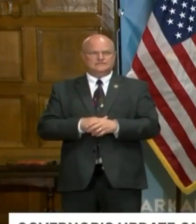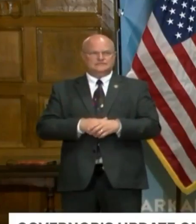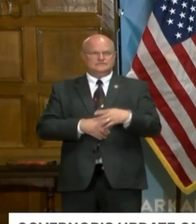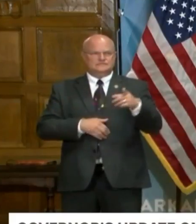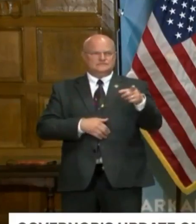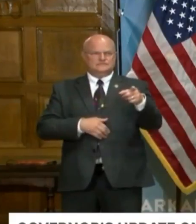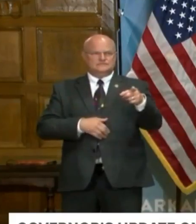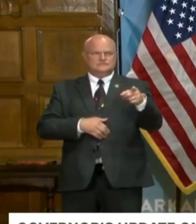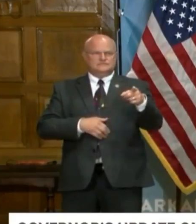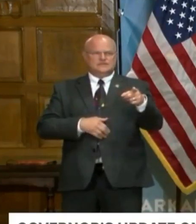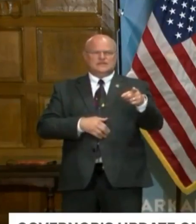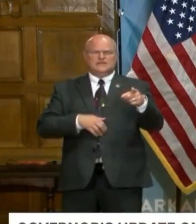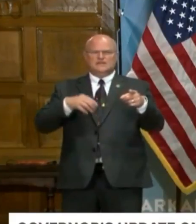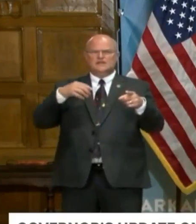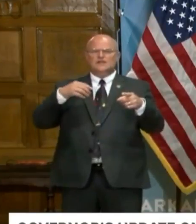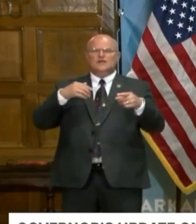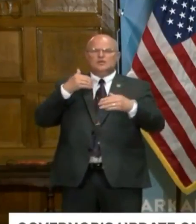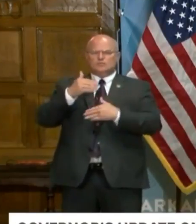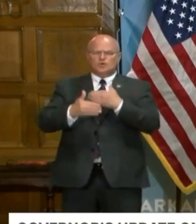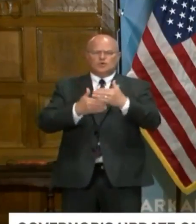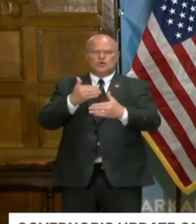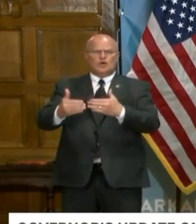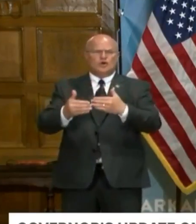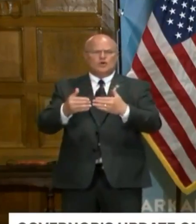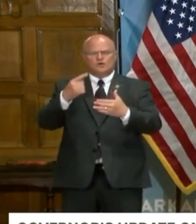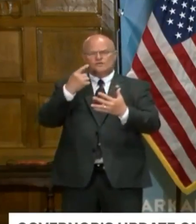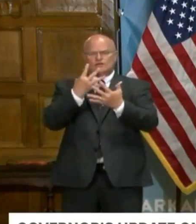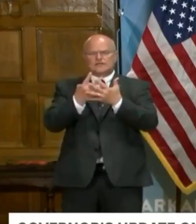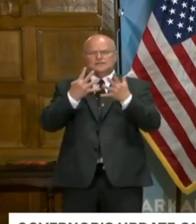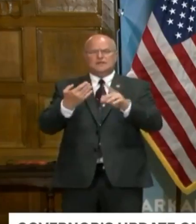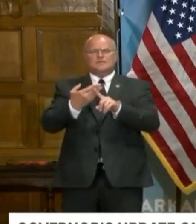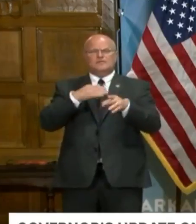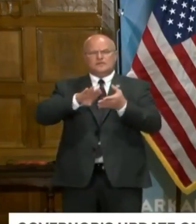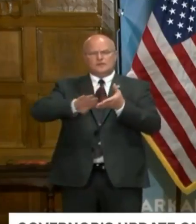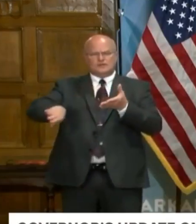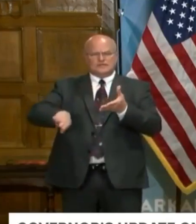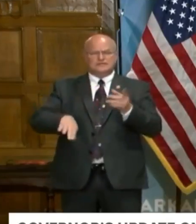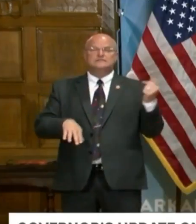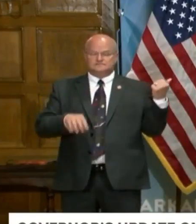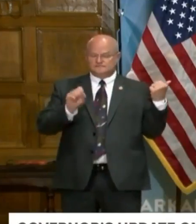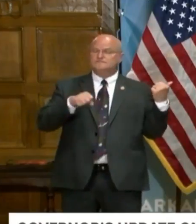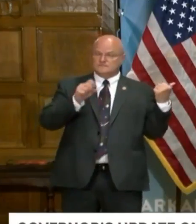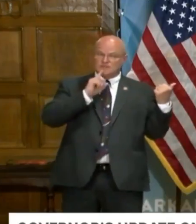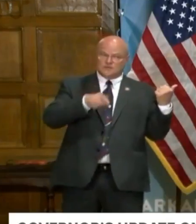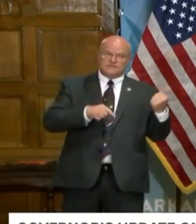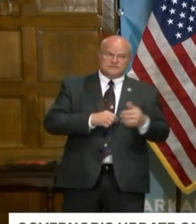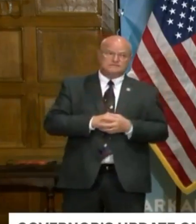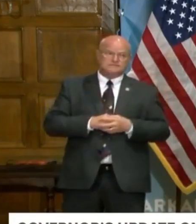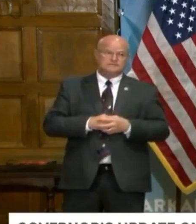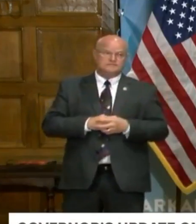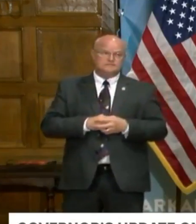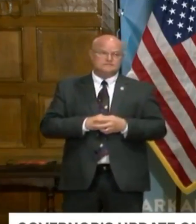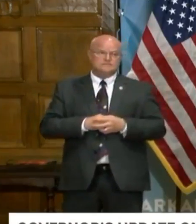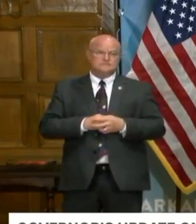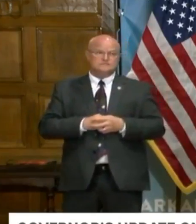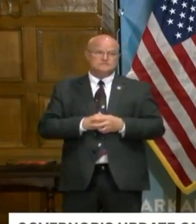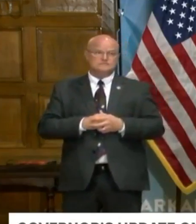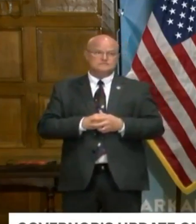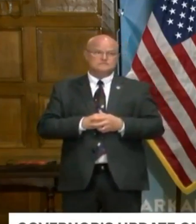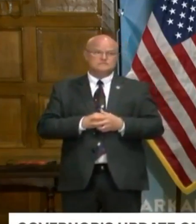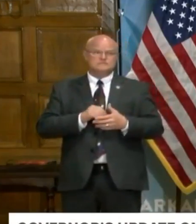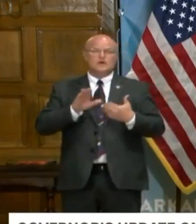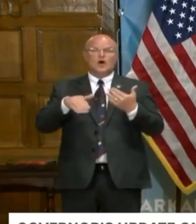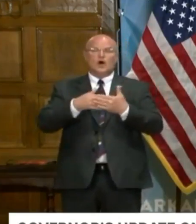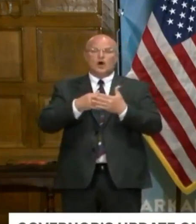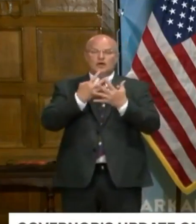a protocol for testing inmates before they're released? Yes, I believe there is. All inmates, or what is